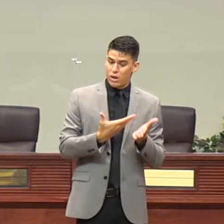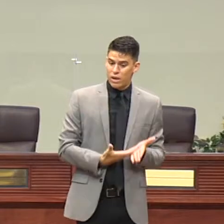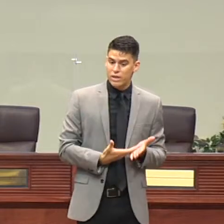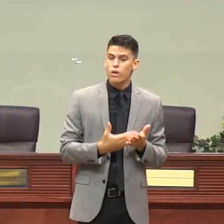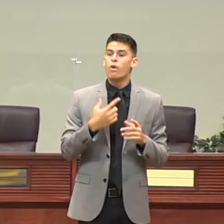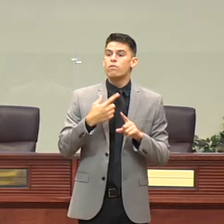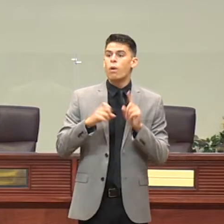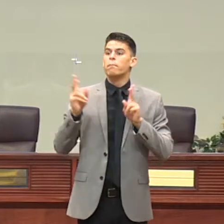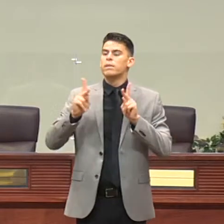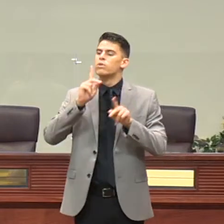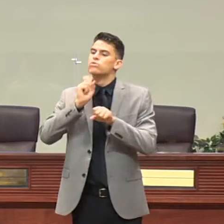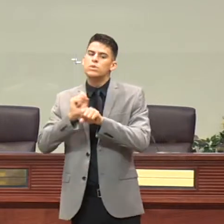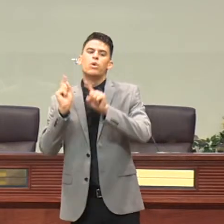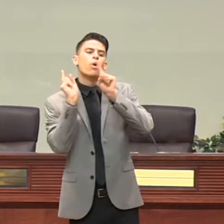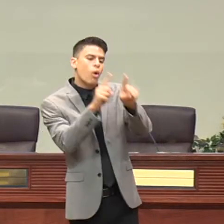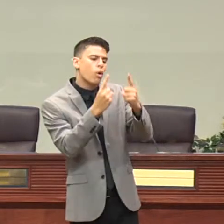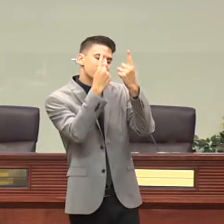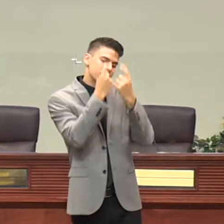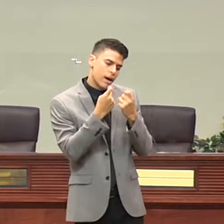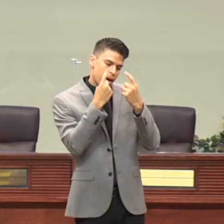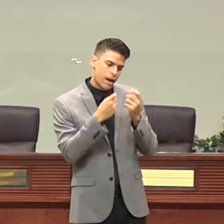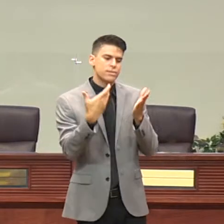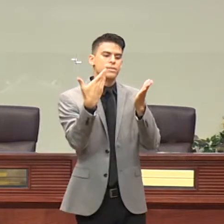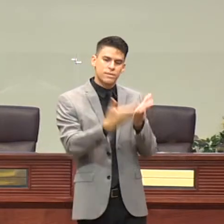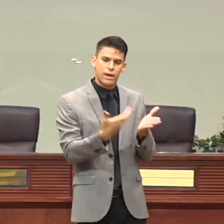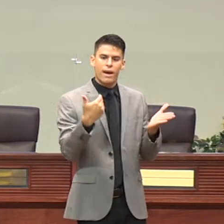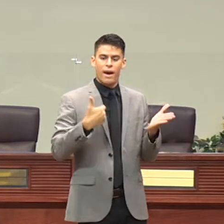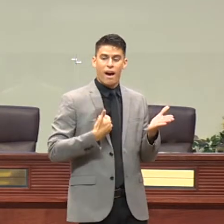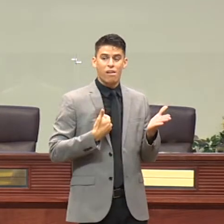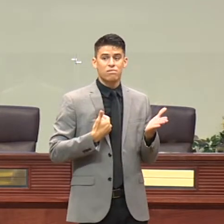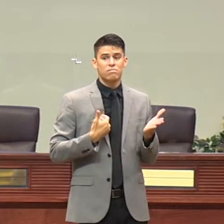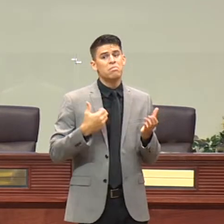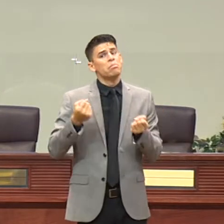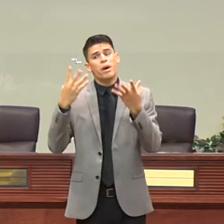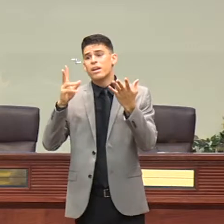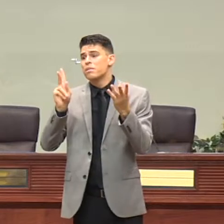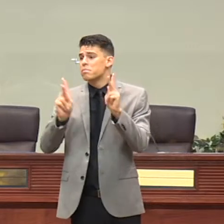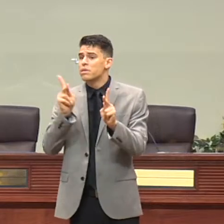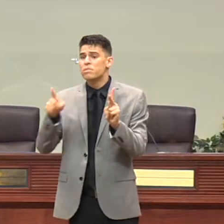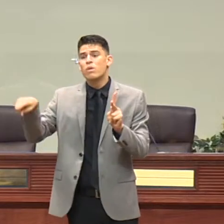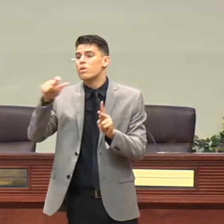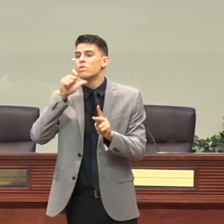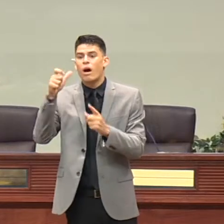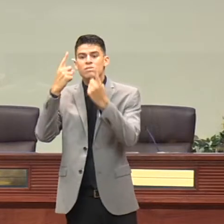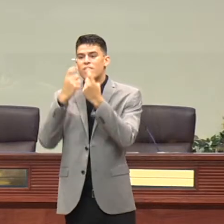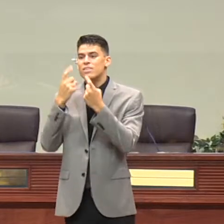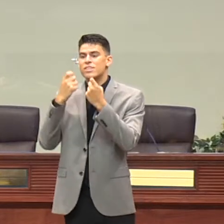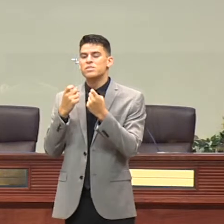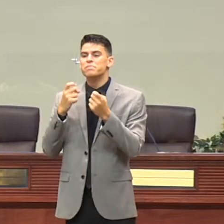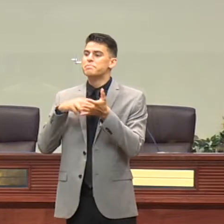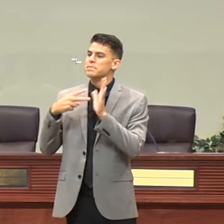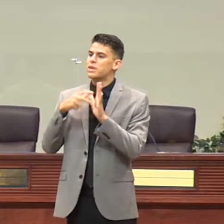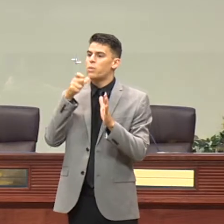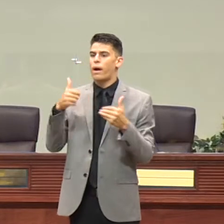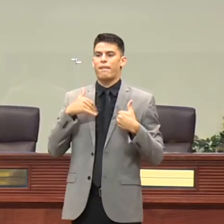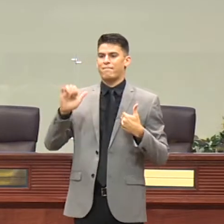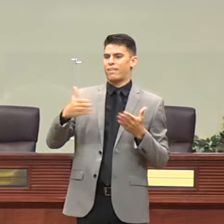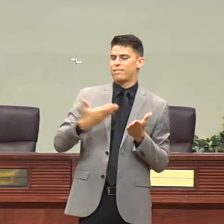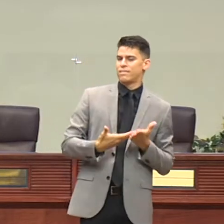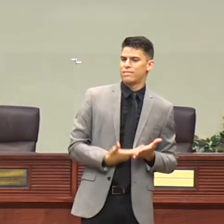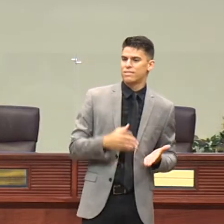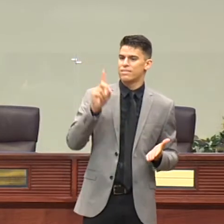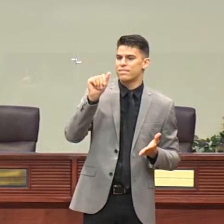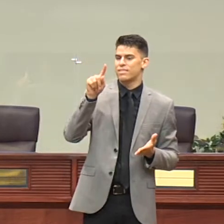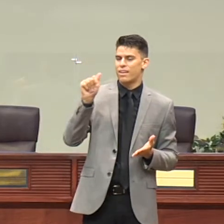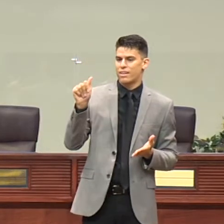not to scare anyone. This is to give you the truth so that you can make an informed decision. And that decision should be, if